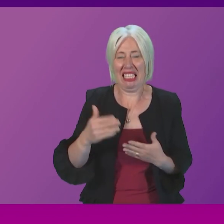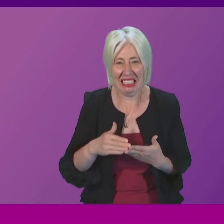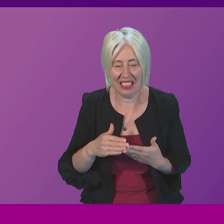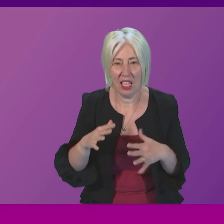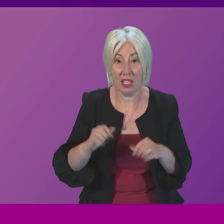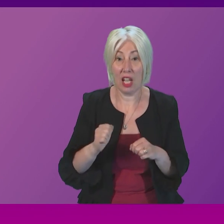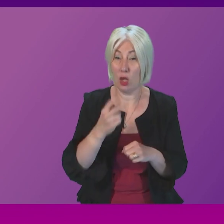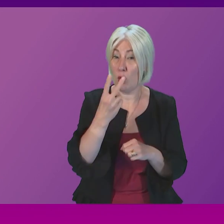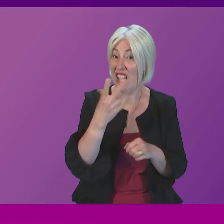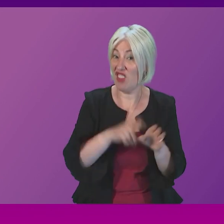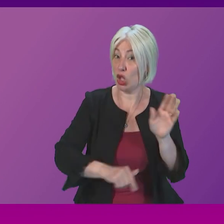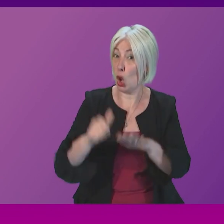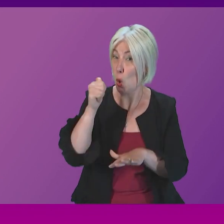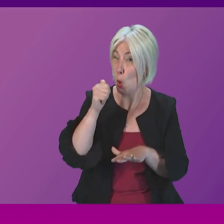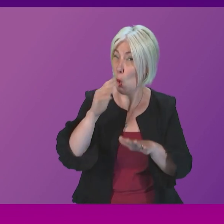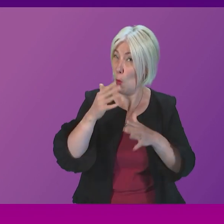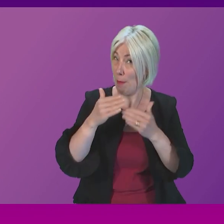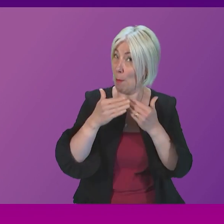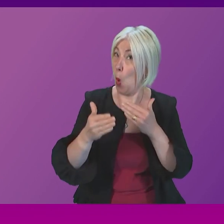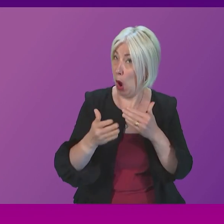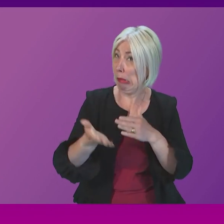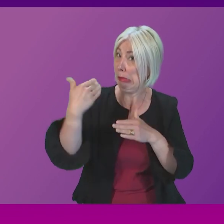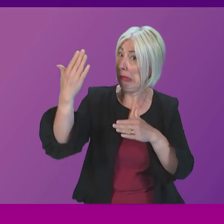a quarter of a century ago, or possibly more.